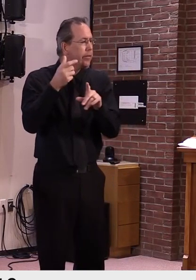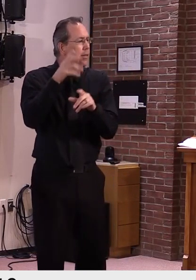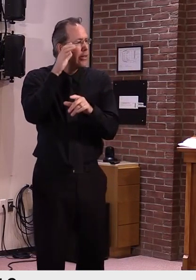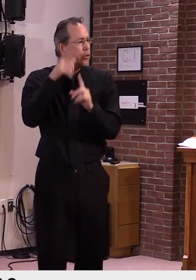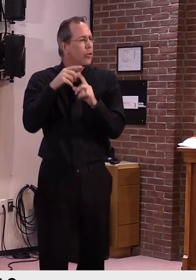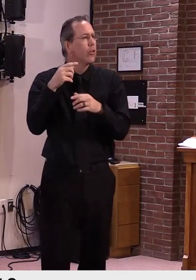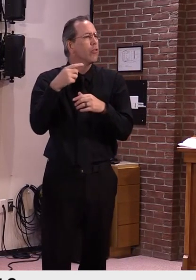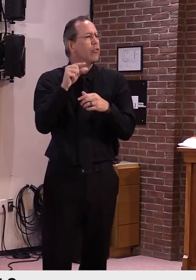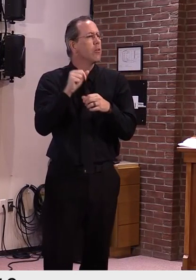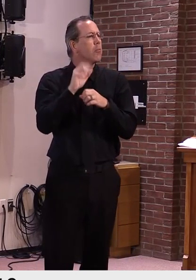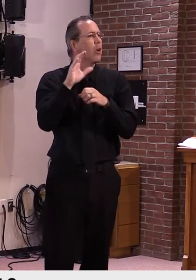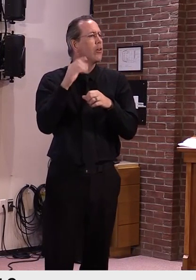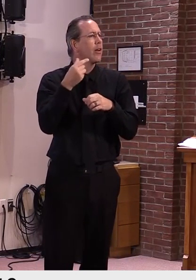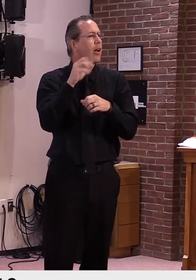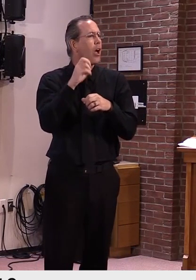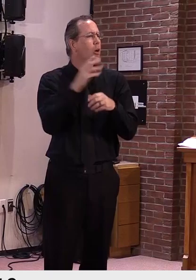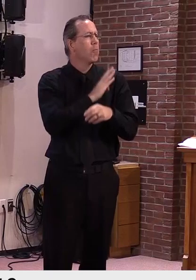should be